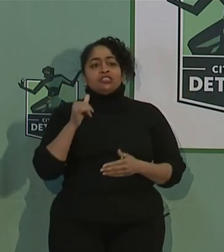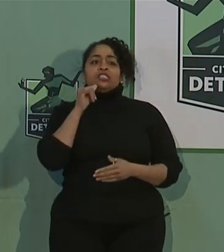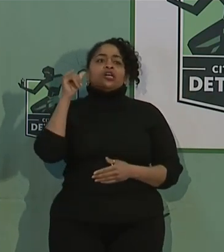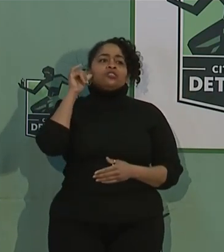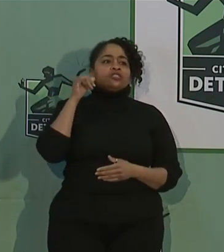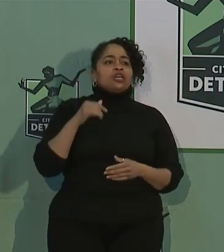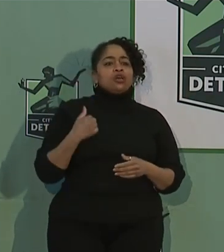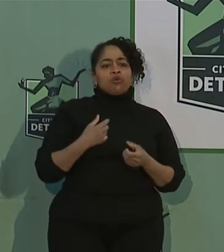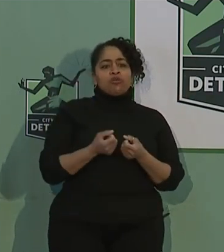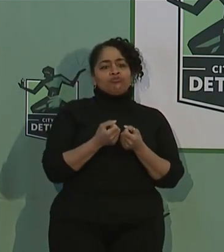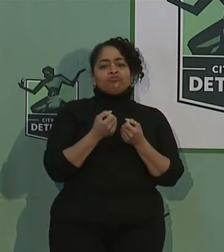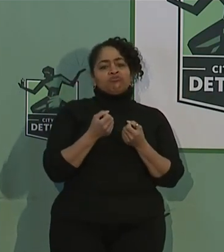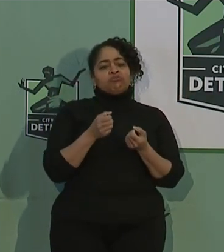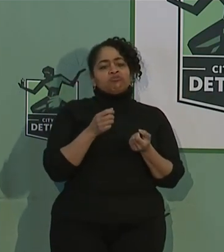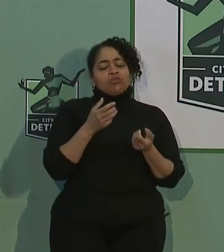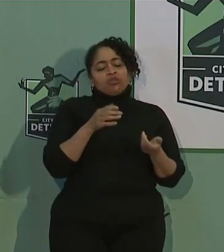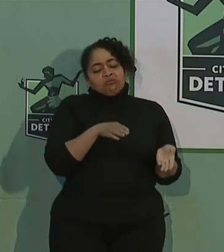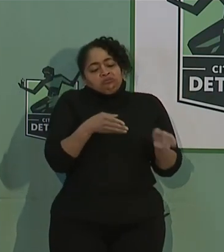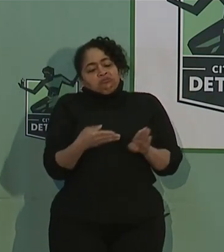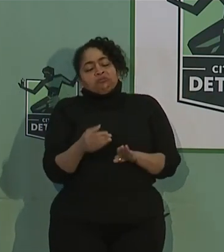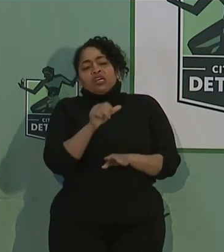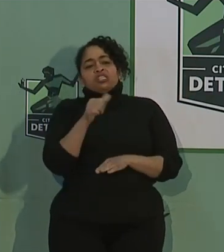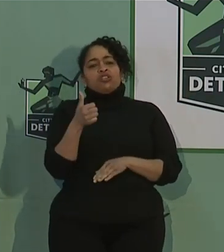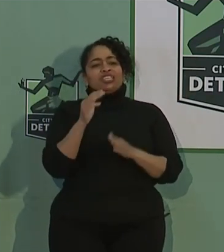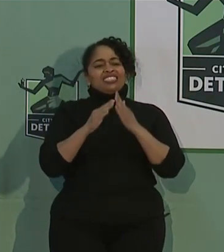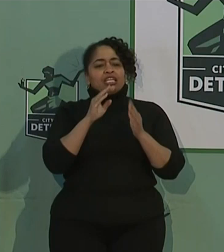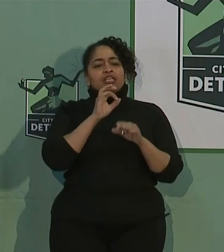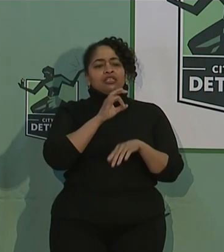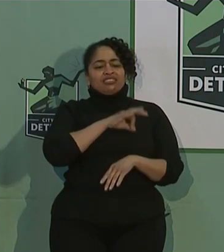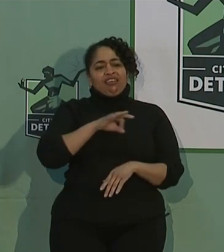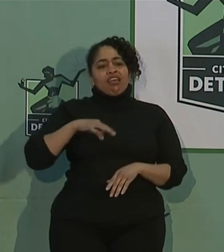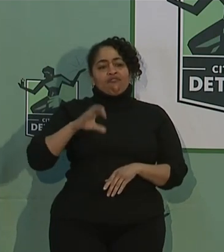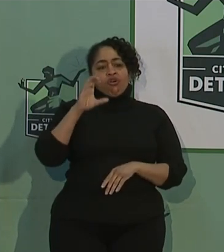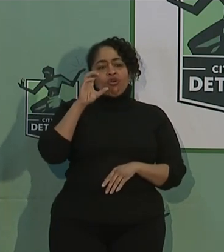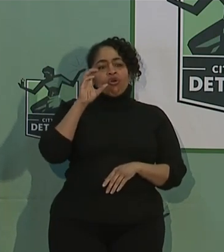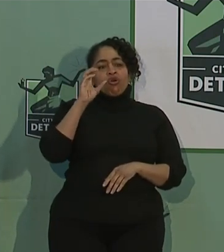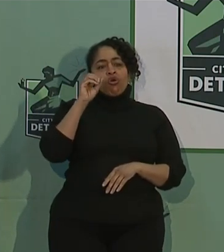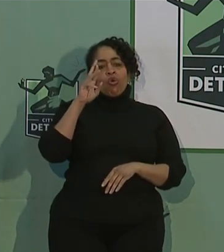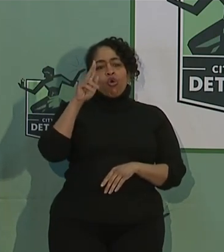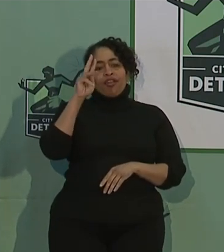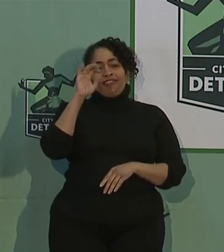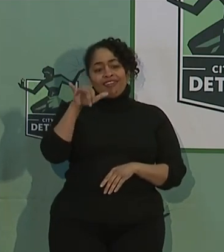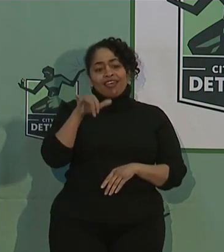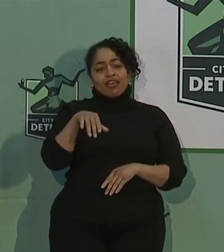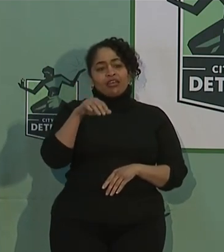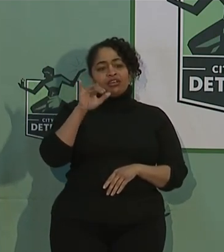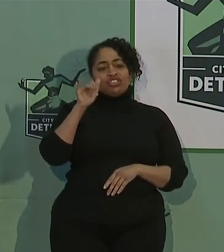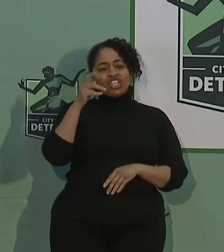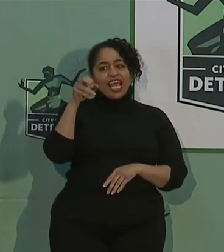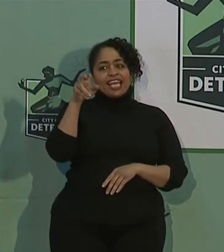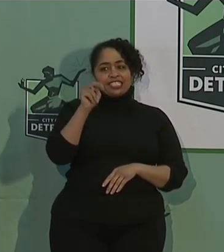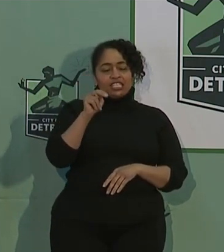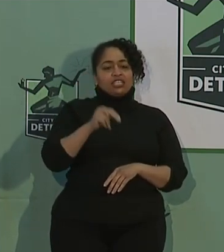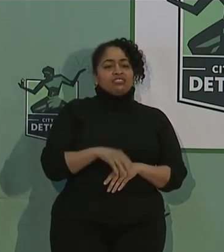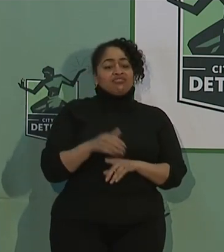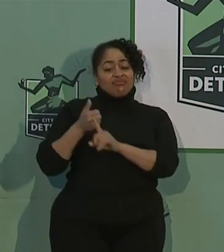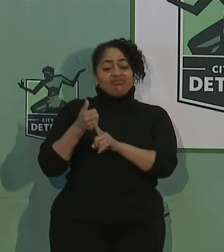lost another city employee, Courtney Jackson, who was a supervisor, boiling